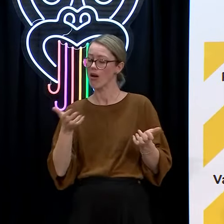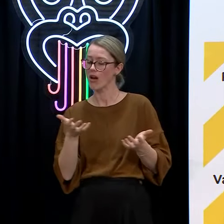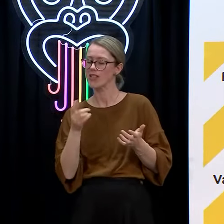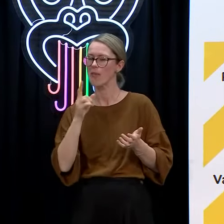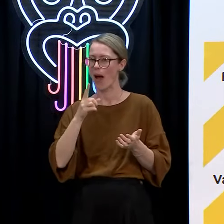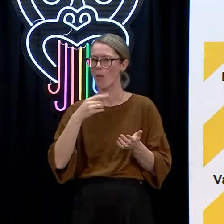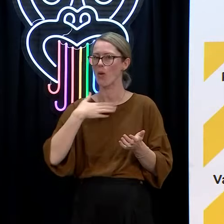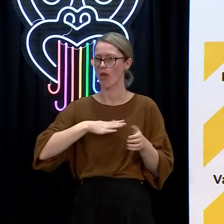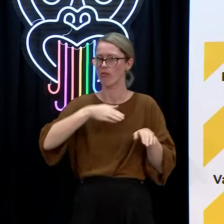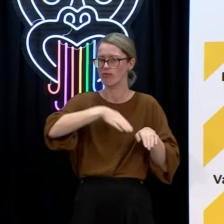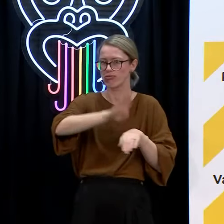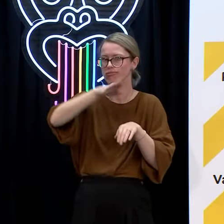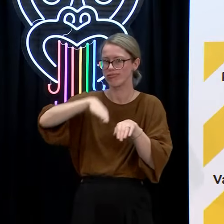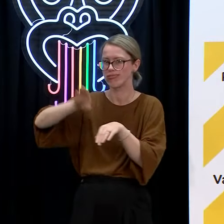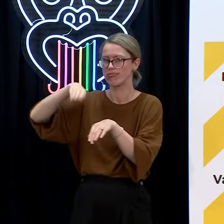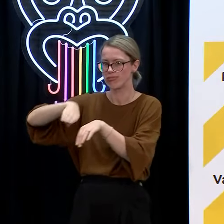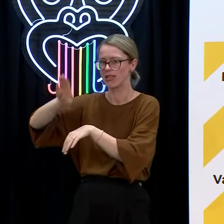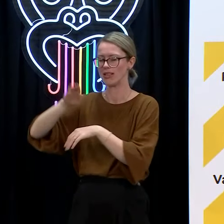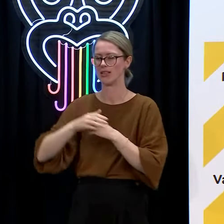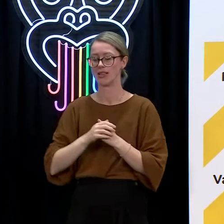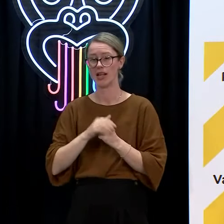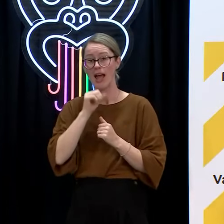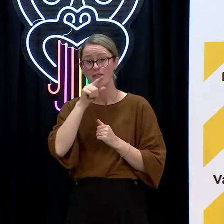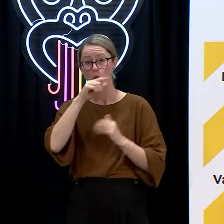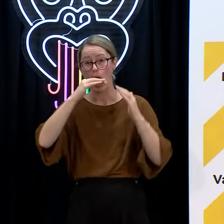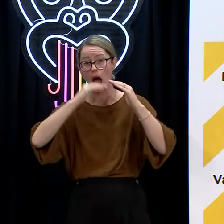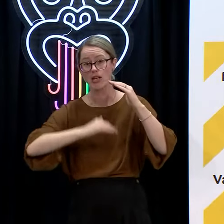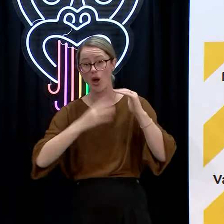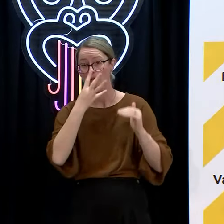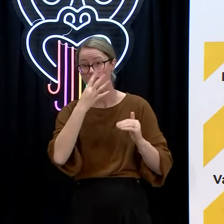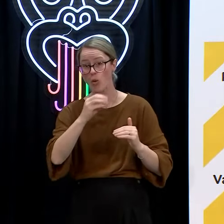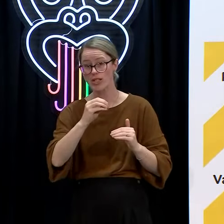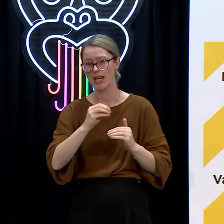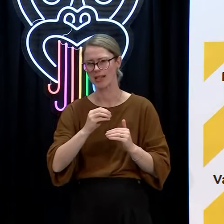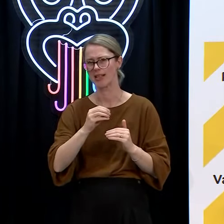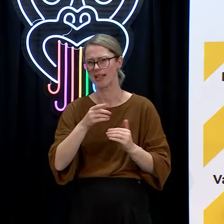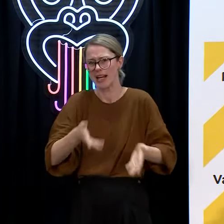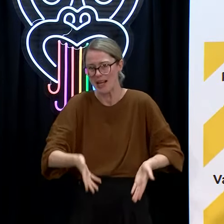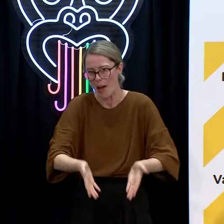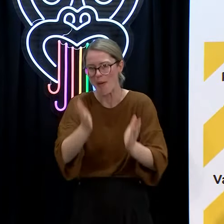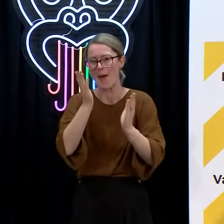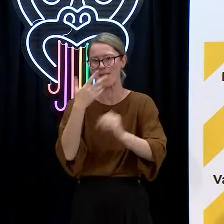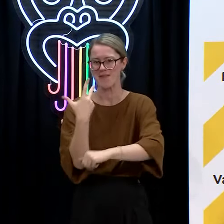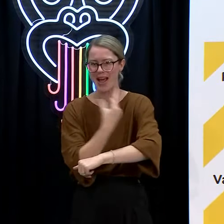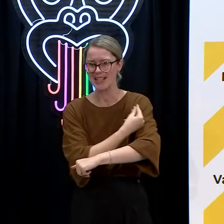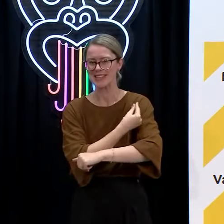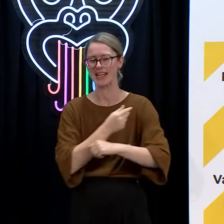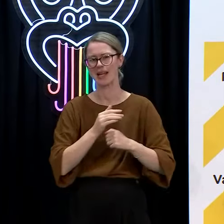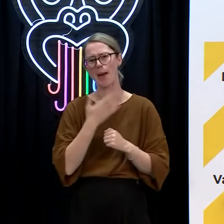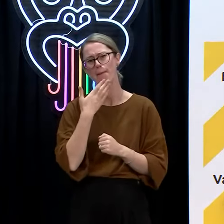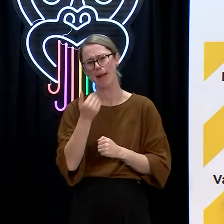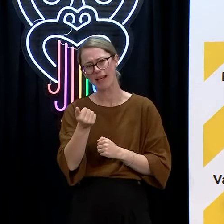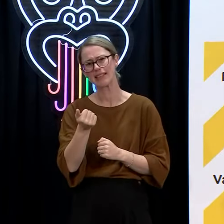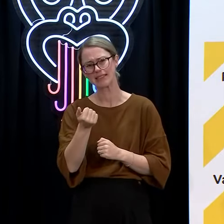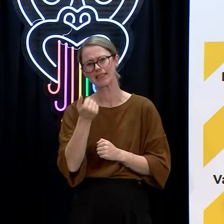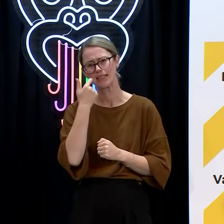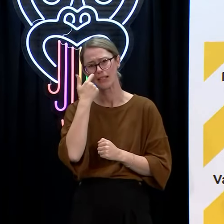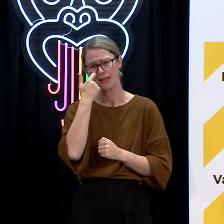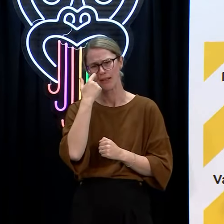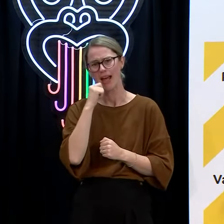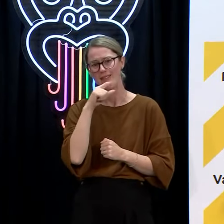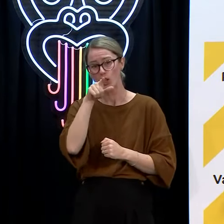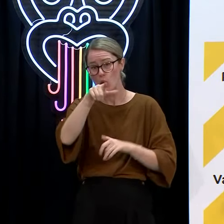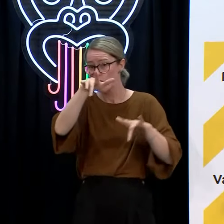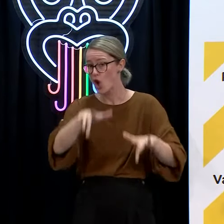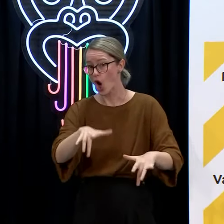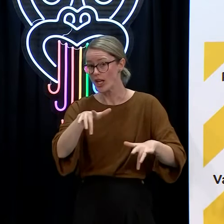but we need to see those continuing to climb. For those under the age of 40, we've got a lot of work to do there. And so please, if you haven't